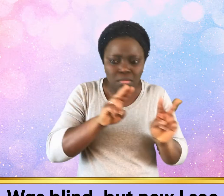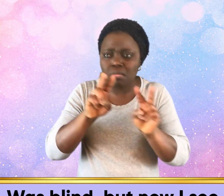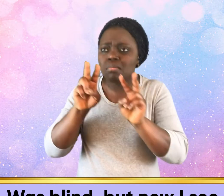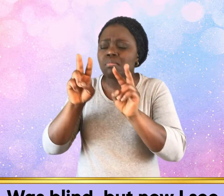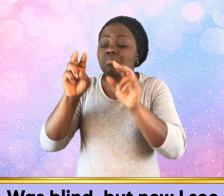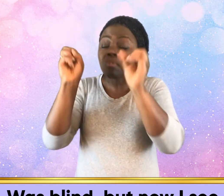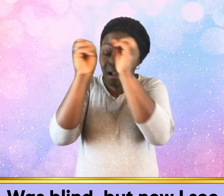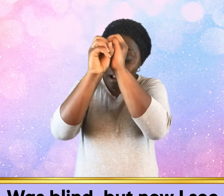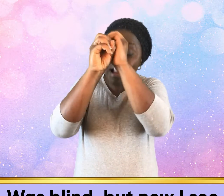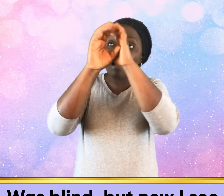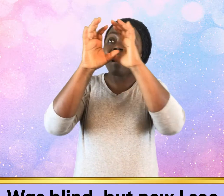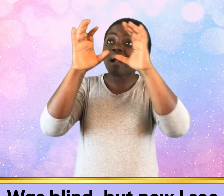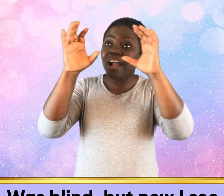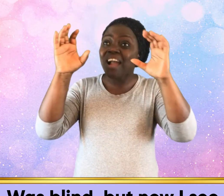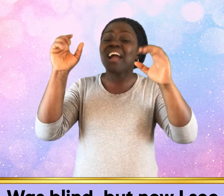I see